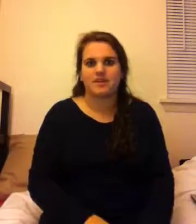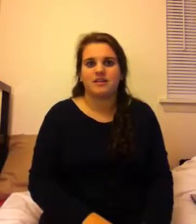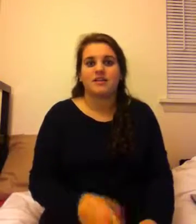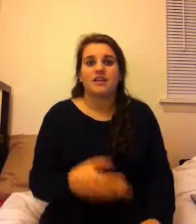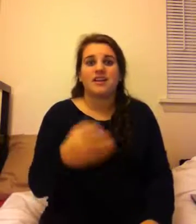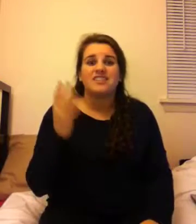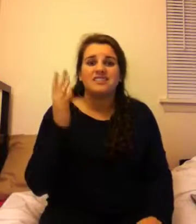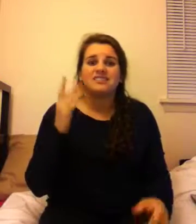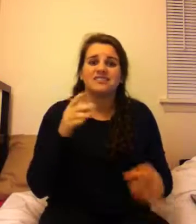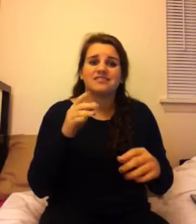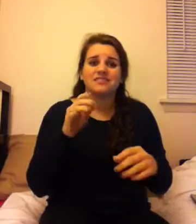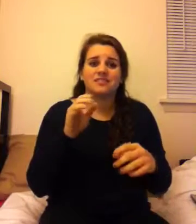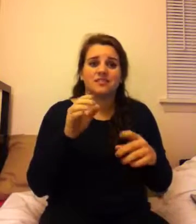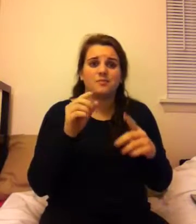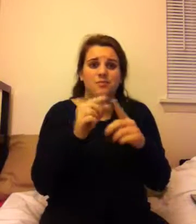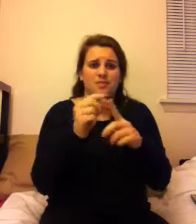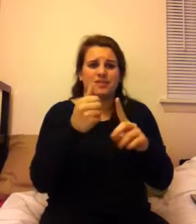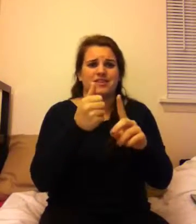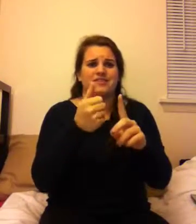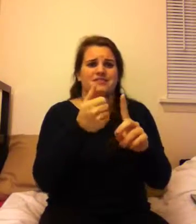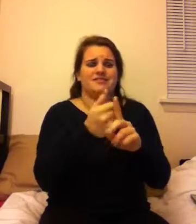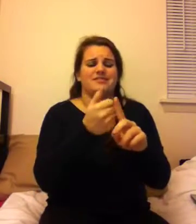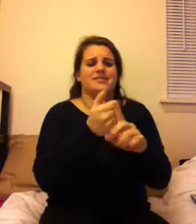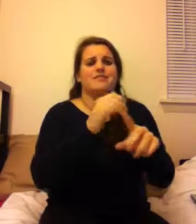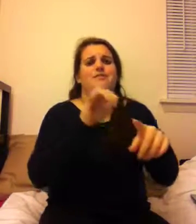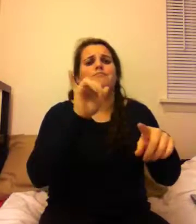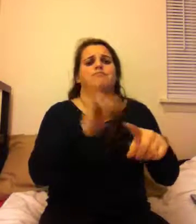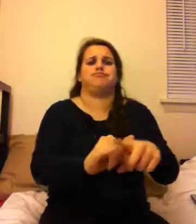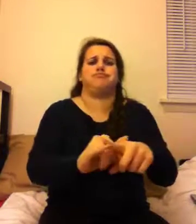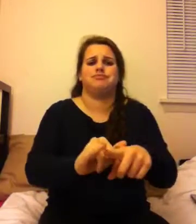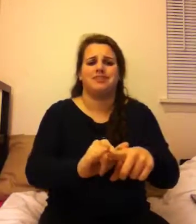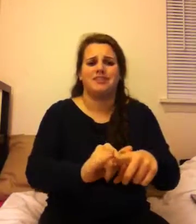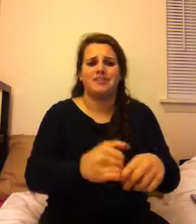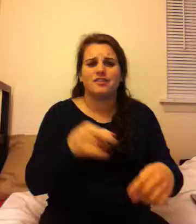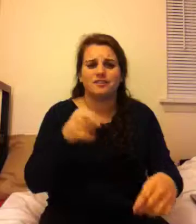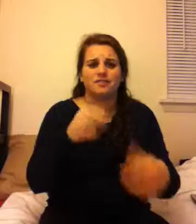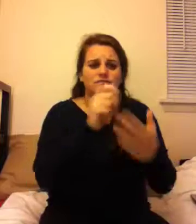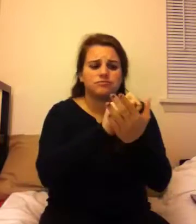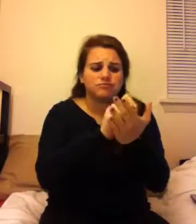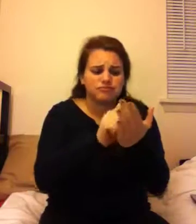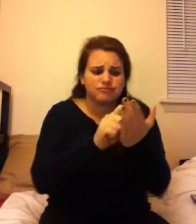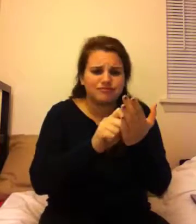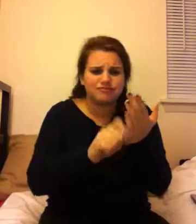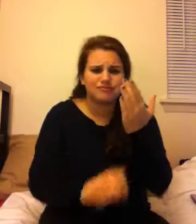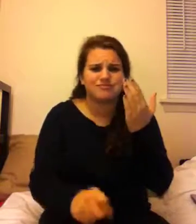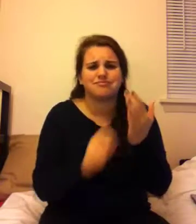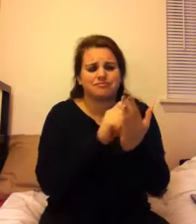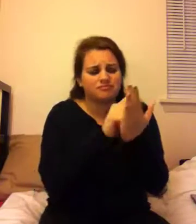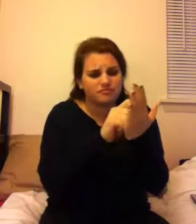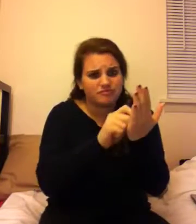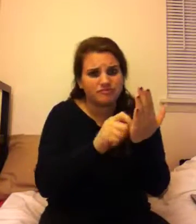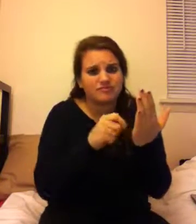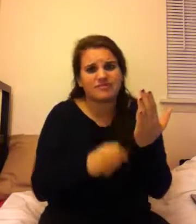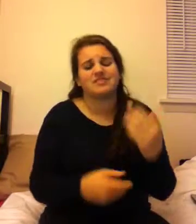word, you're losing lots of time. So, abbreviations help a lot.